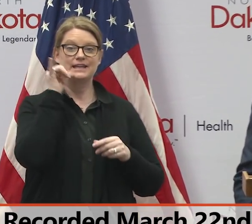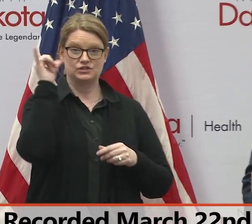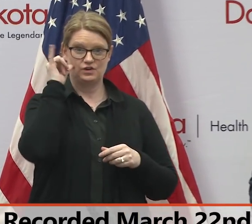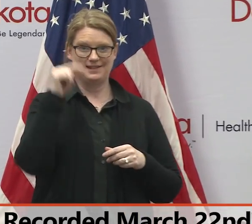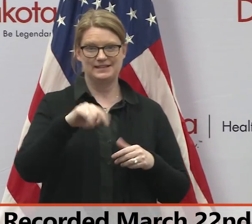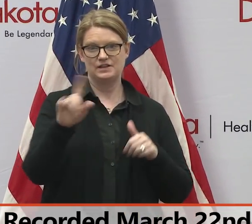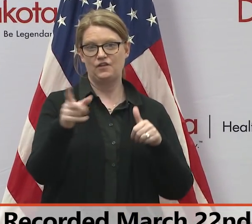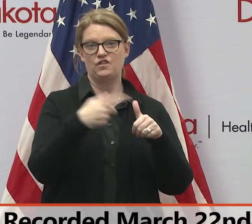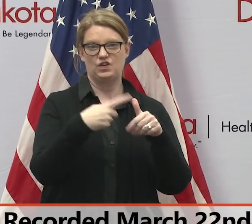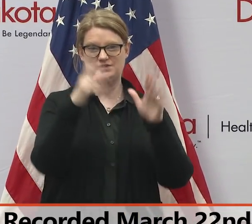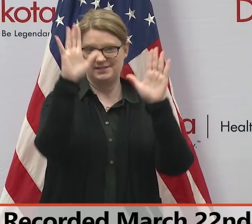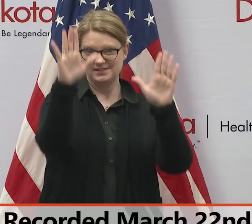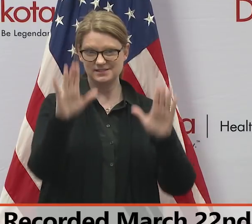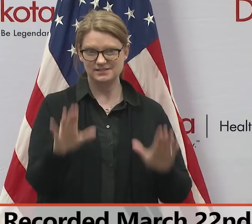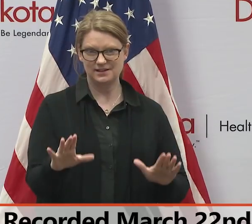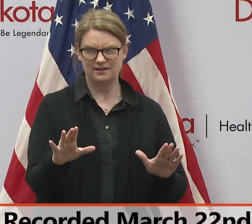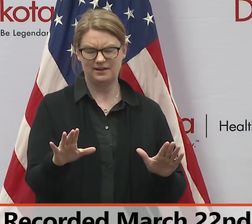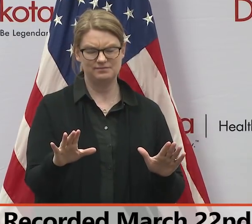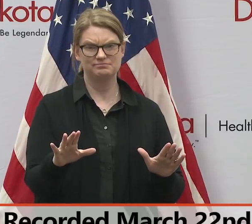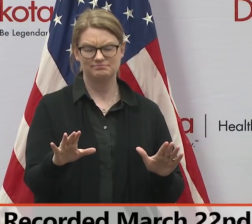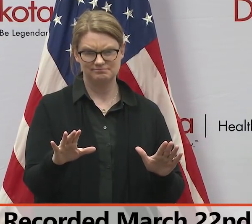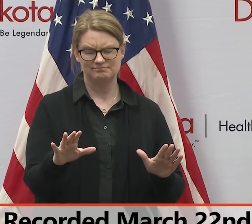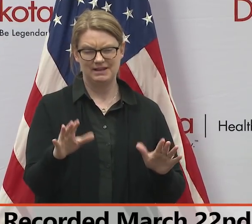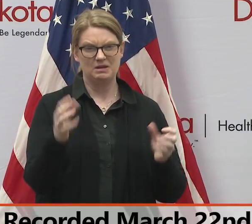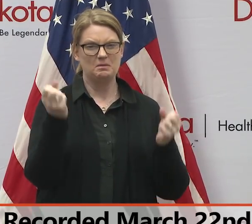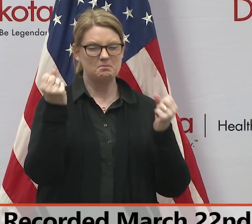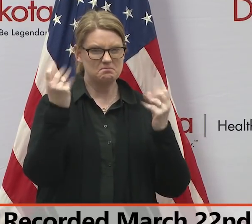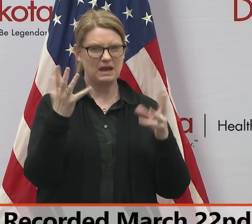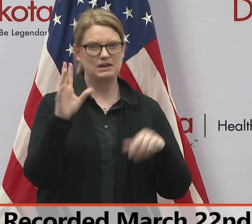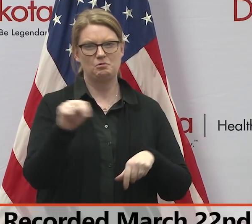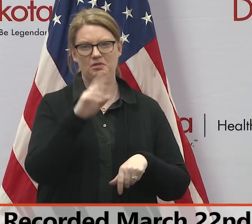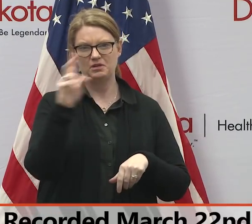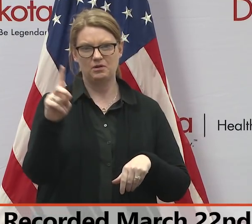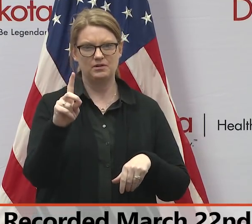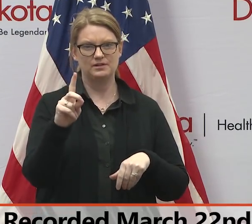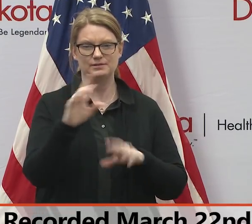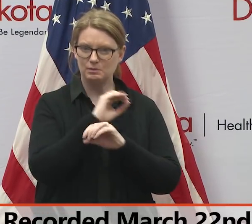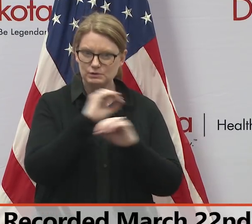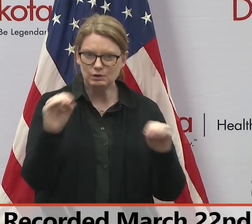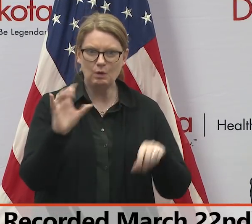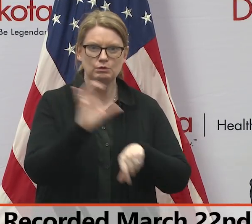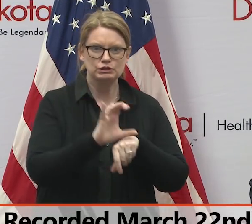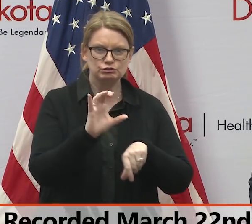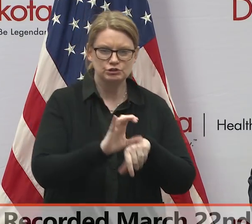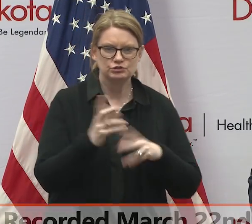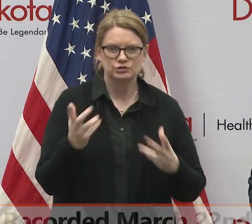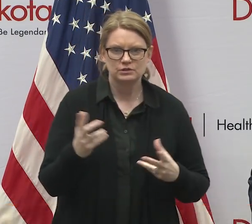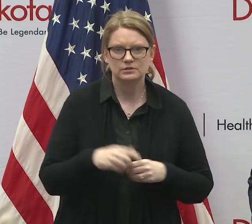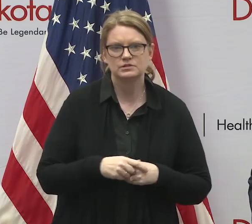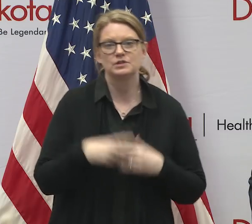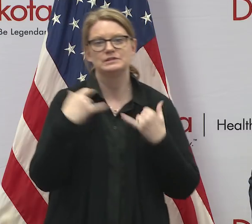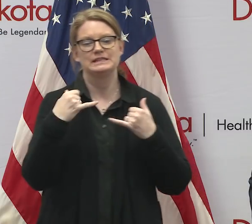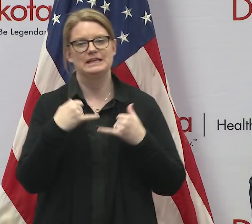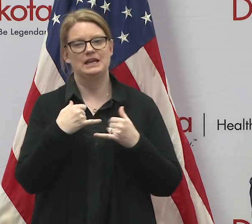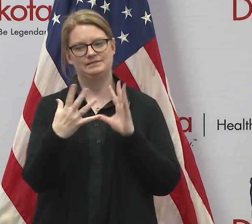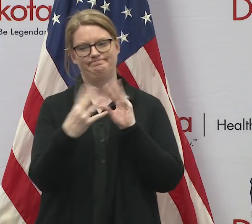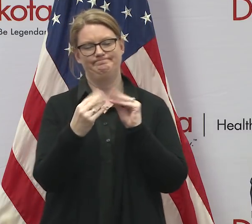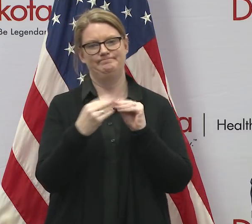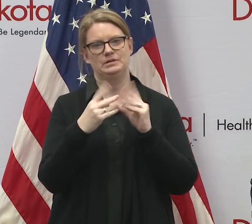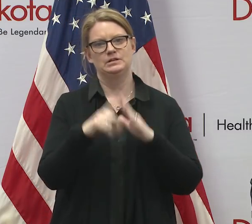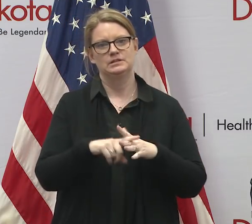Sunday in memory for many North Dakotans when there weren't church service statewide. We're going to start off today's briefing with a prayer